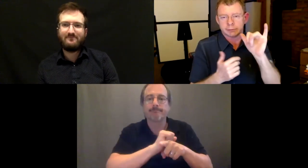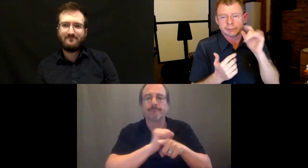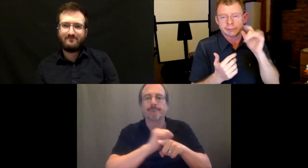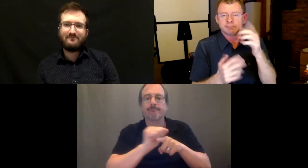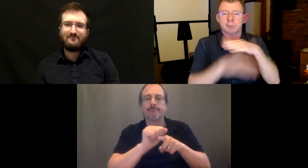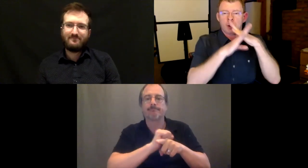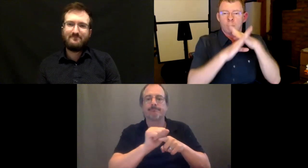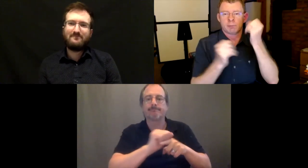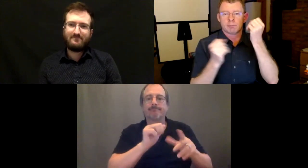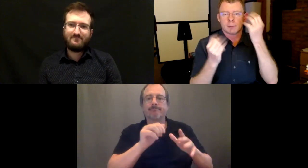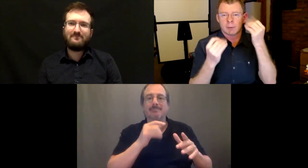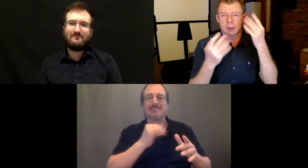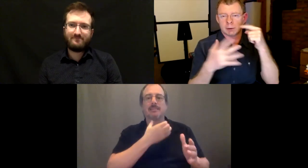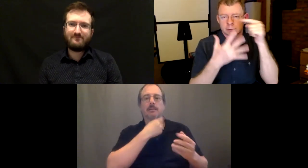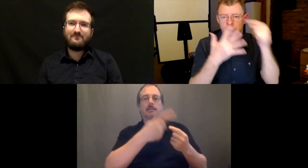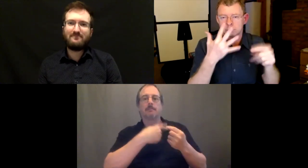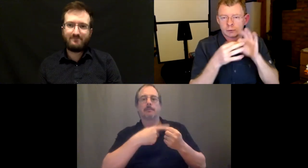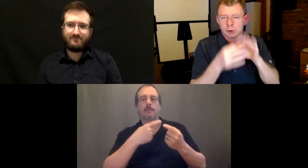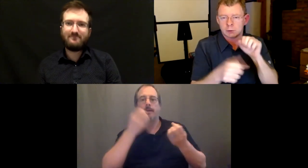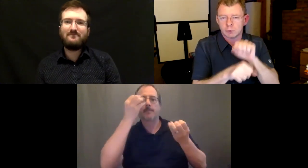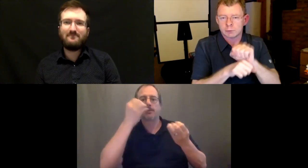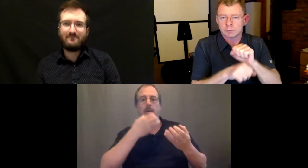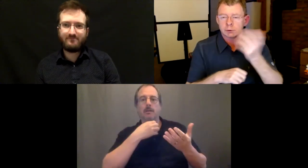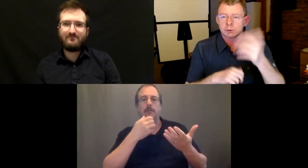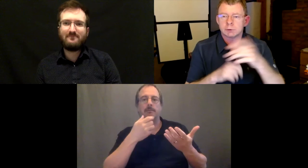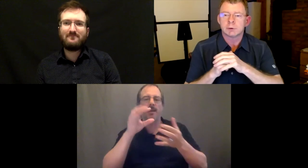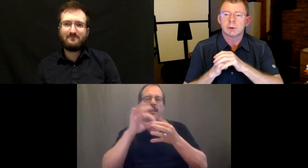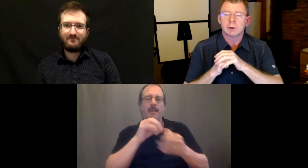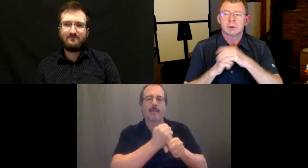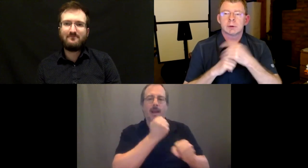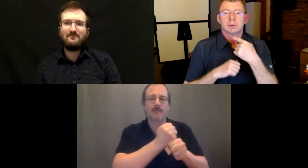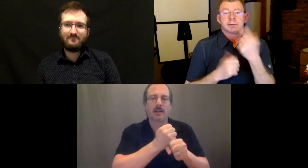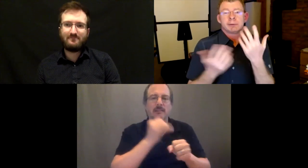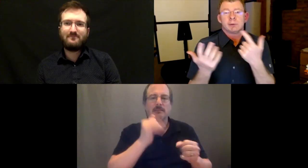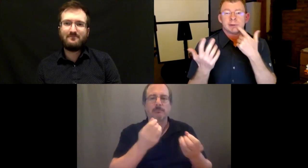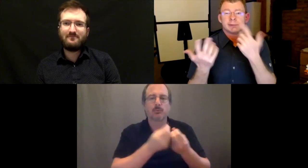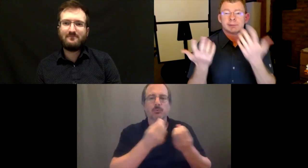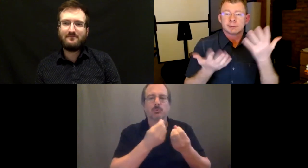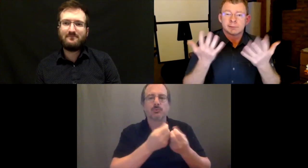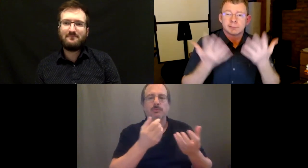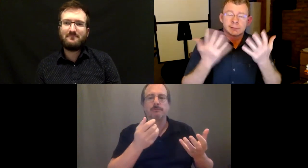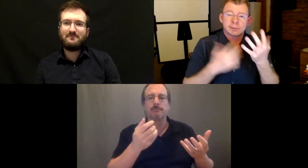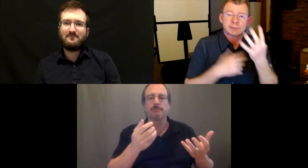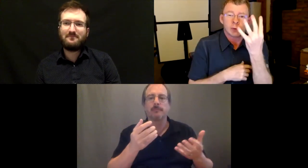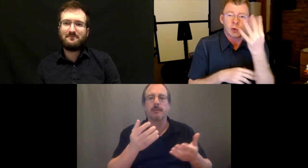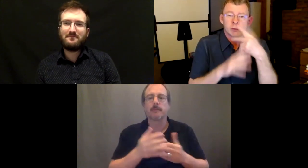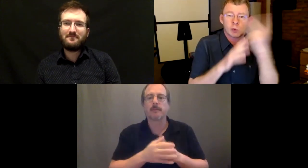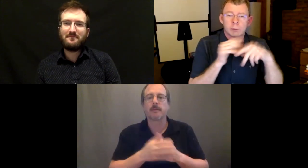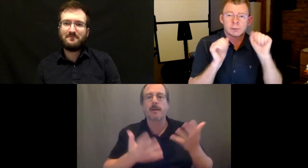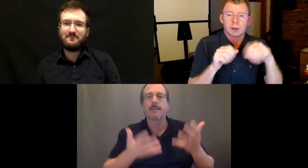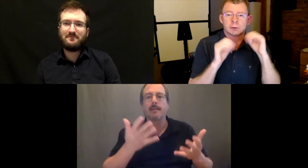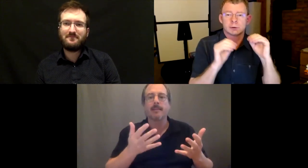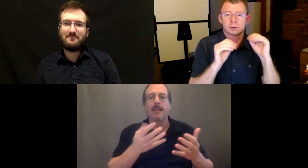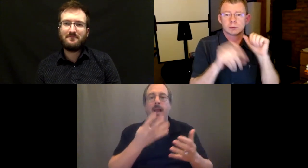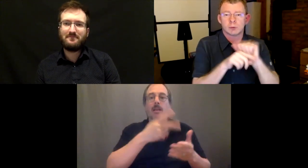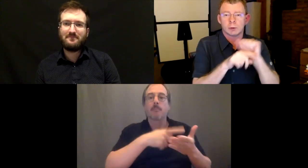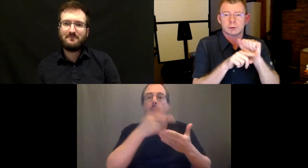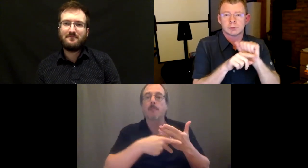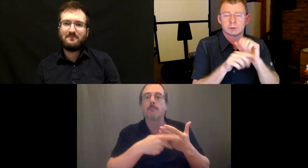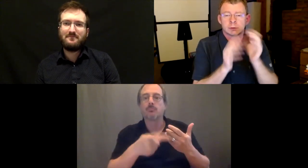have been deprived of language and barriers to education. So that's very difficult. Now, there are probably